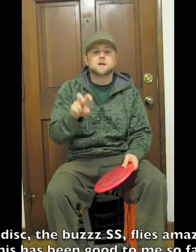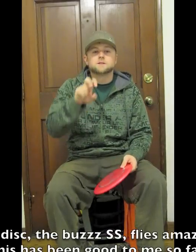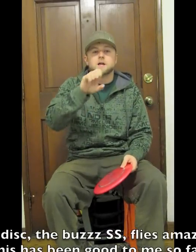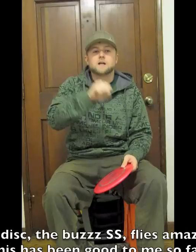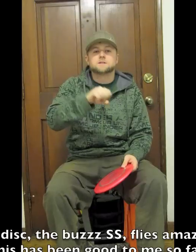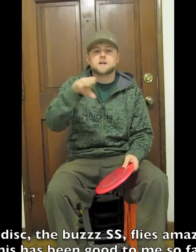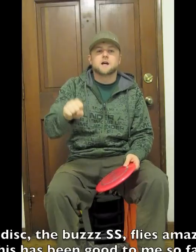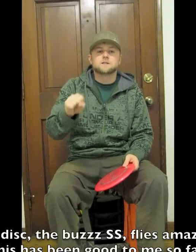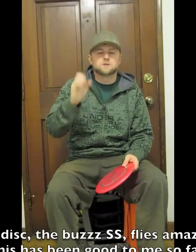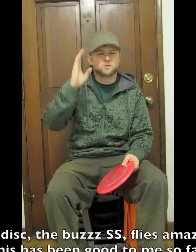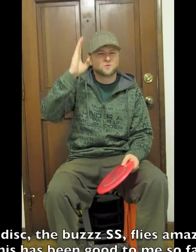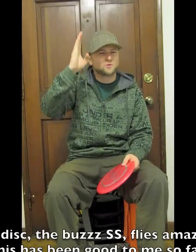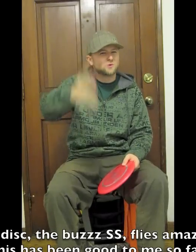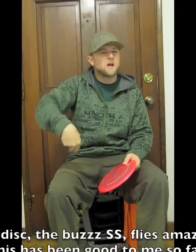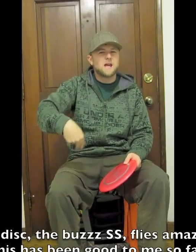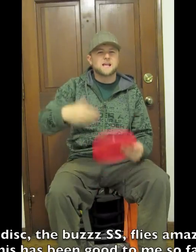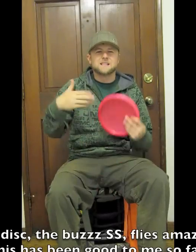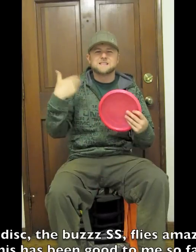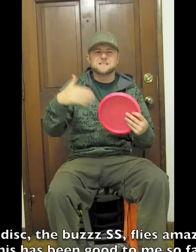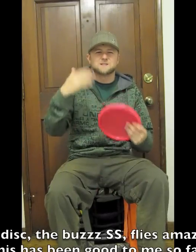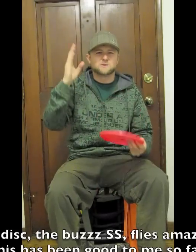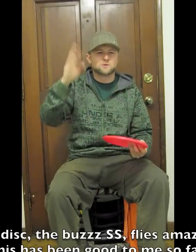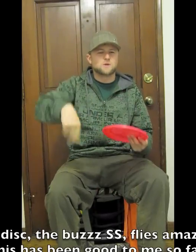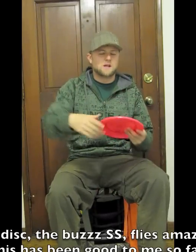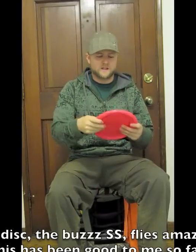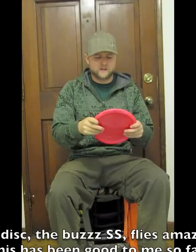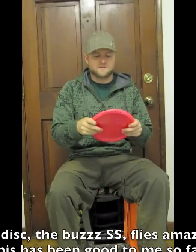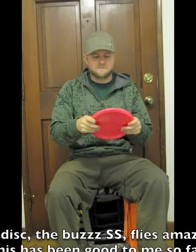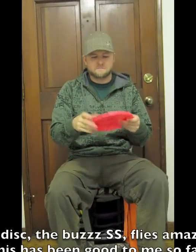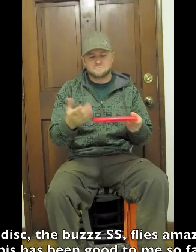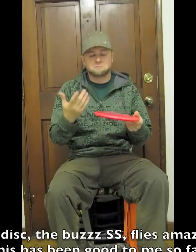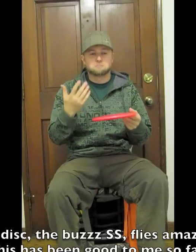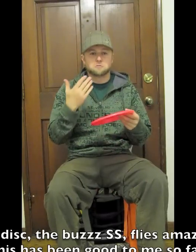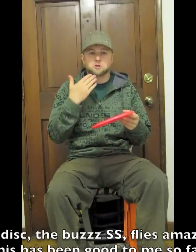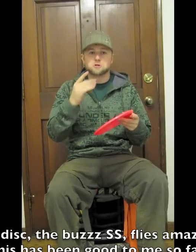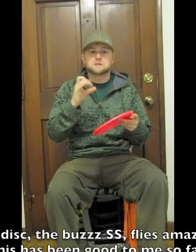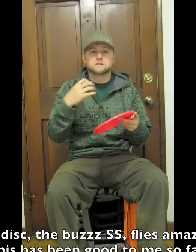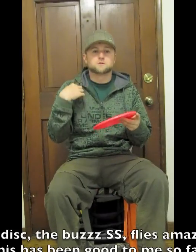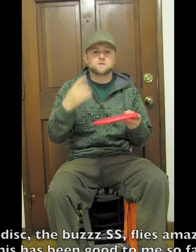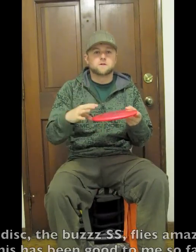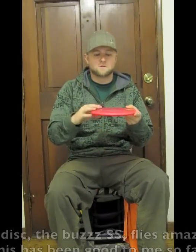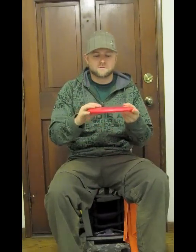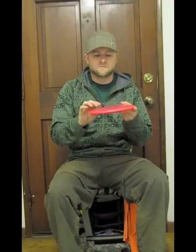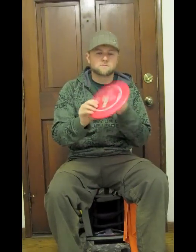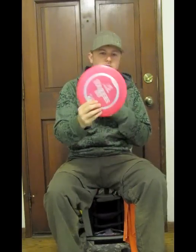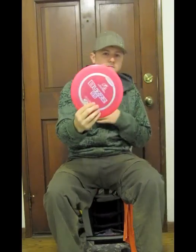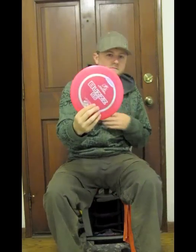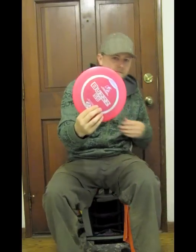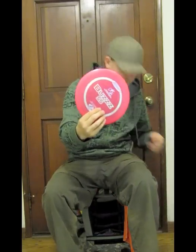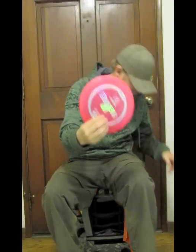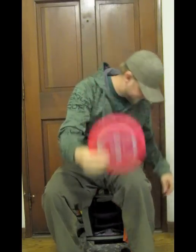Does this re-inspire? Oh, just a bad rehash of the same sad, same sad histrionics. The histrionics. The